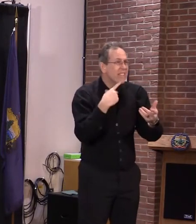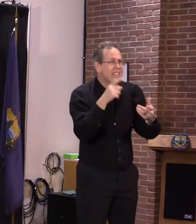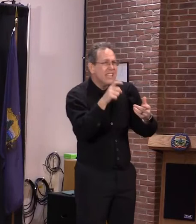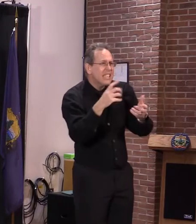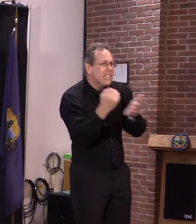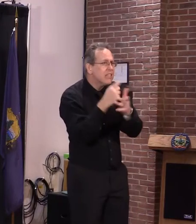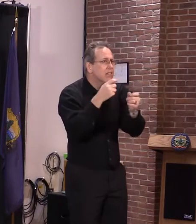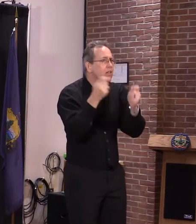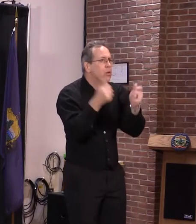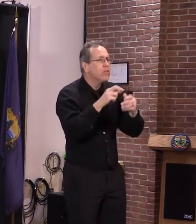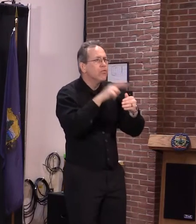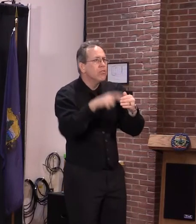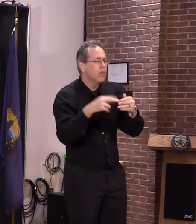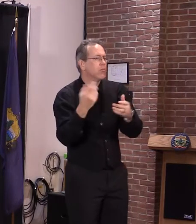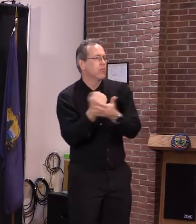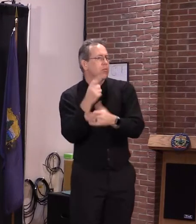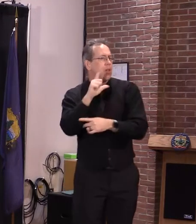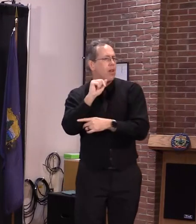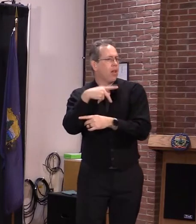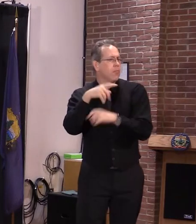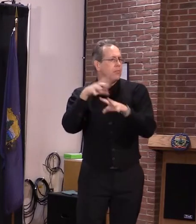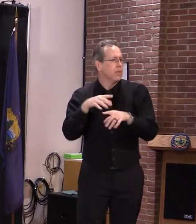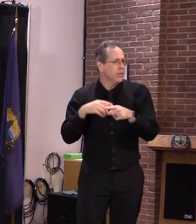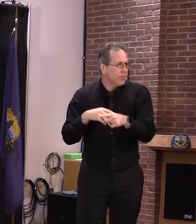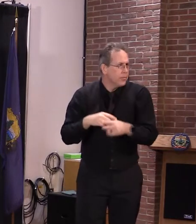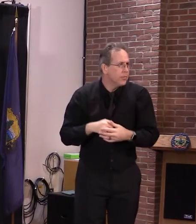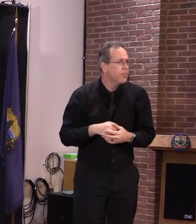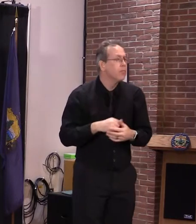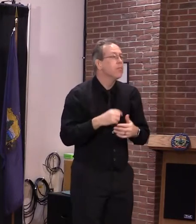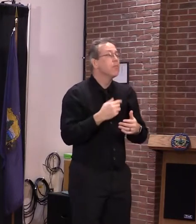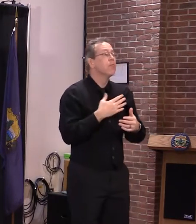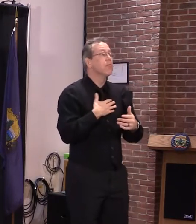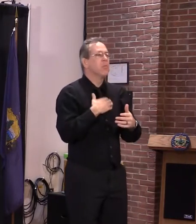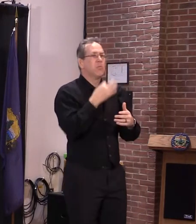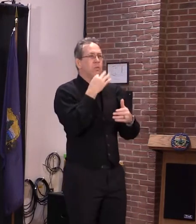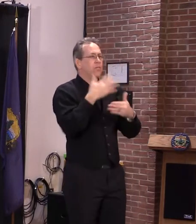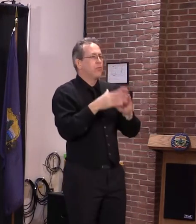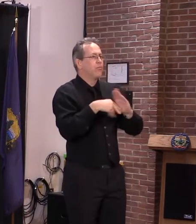That concludes my update. I'll now turn it over to Secretary Samuelson.